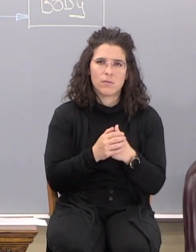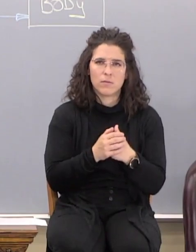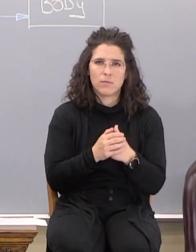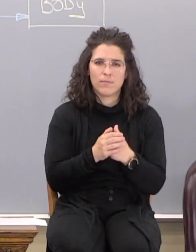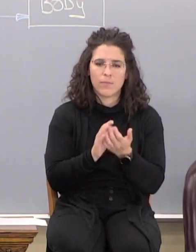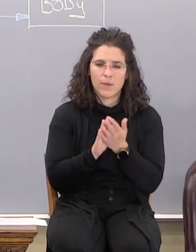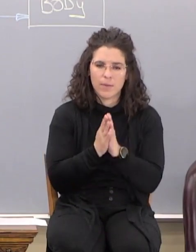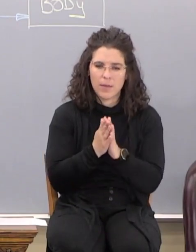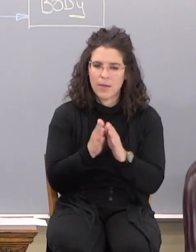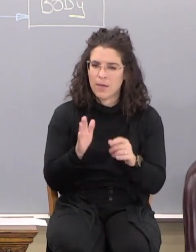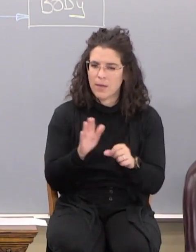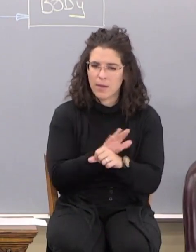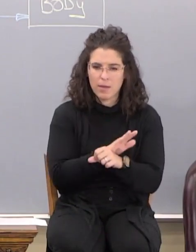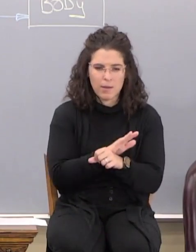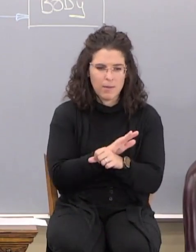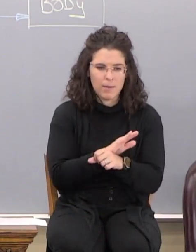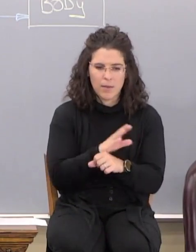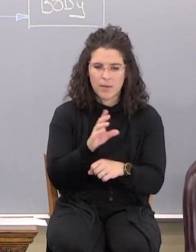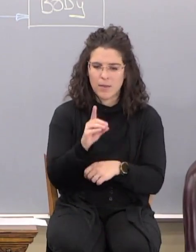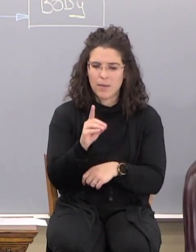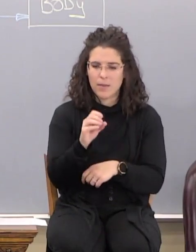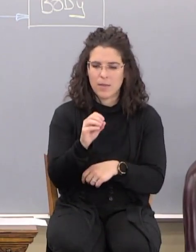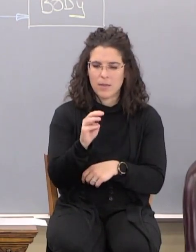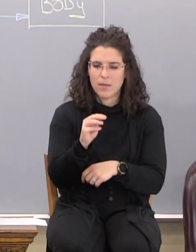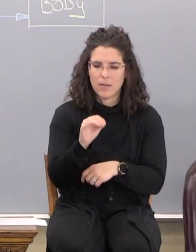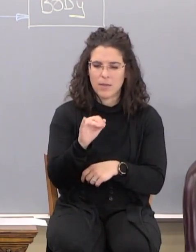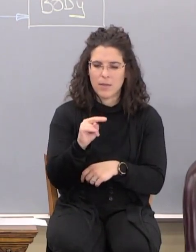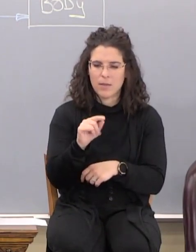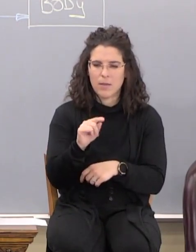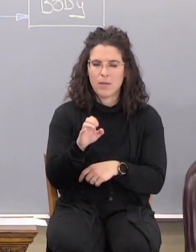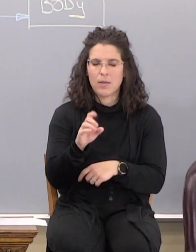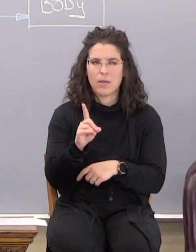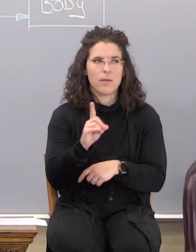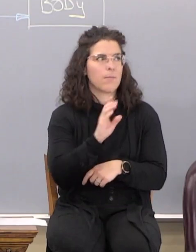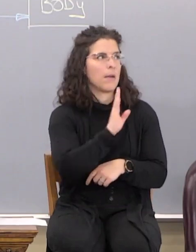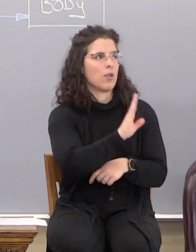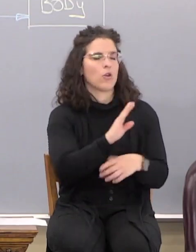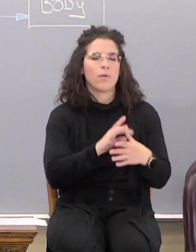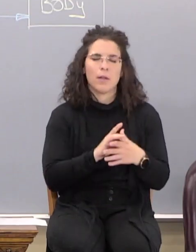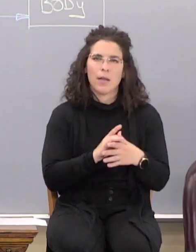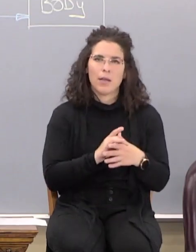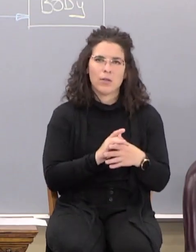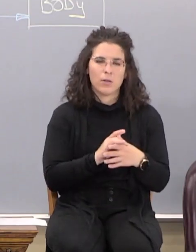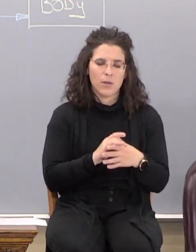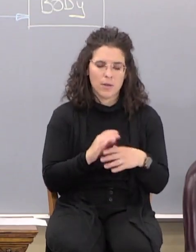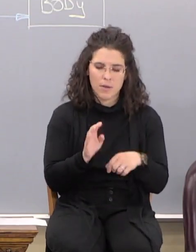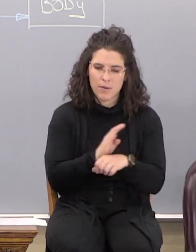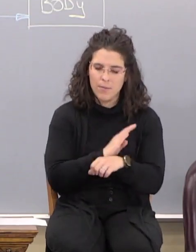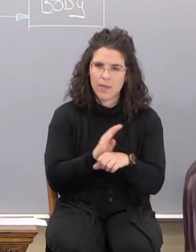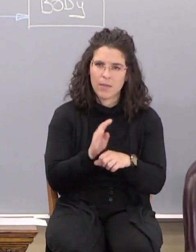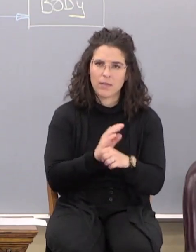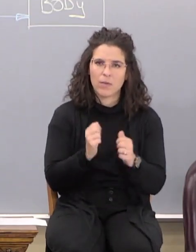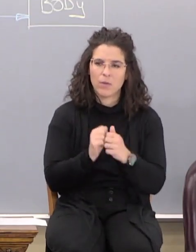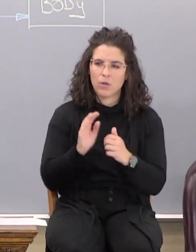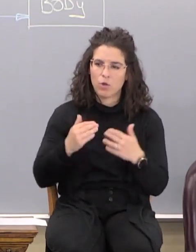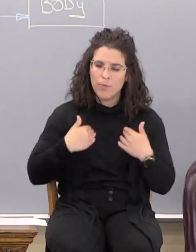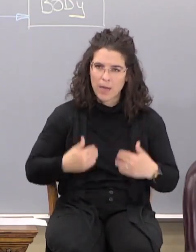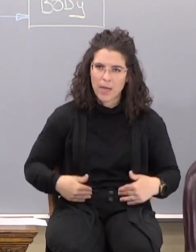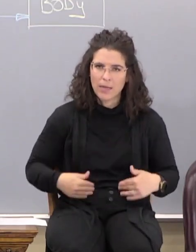They became completely dominated by their flesh. They became preoccupied with their